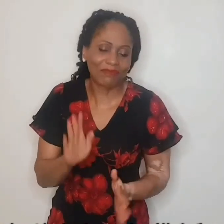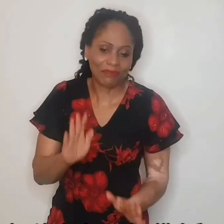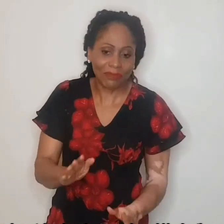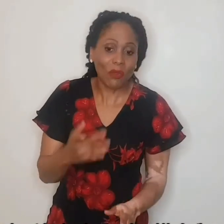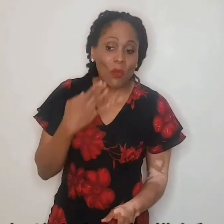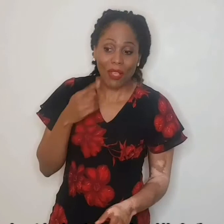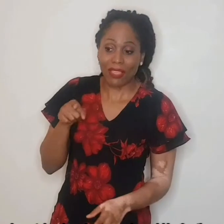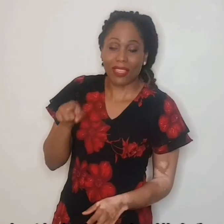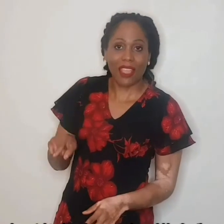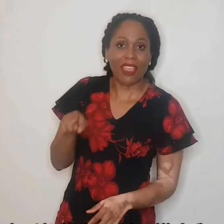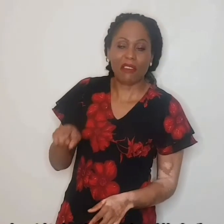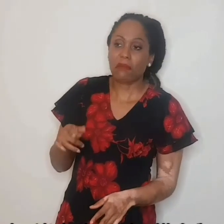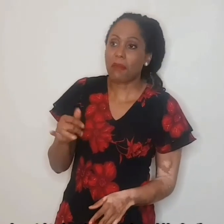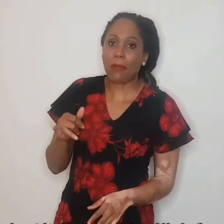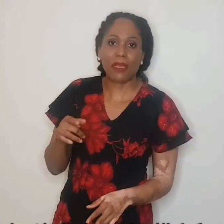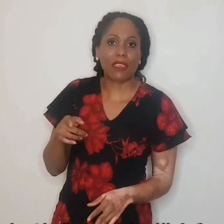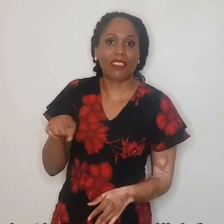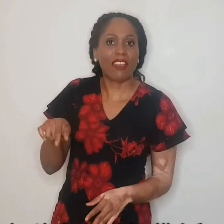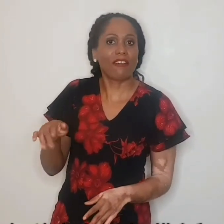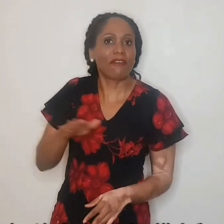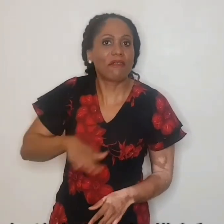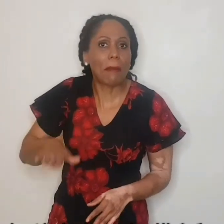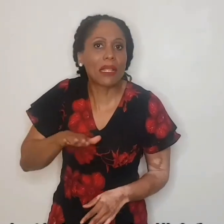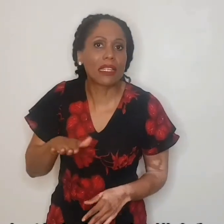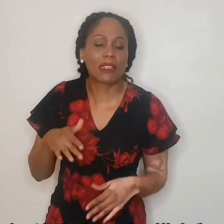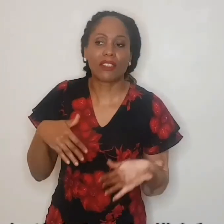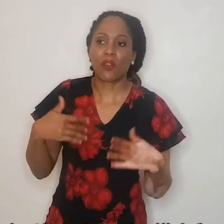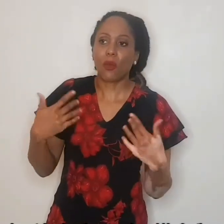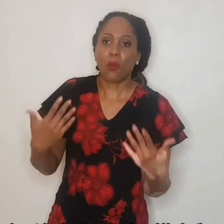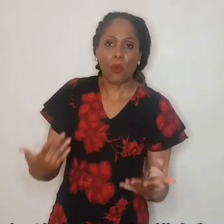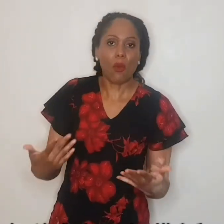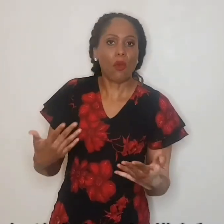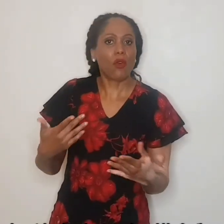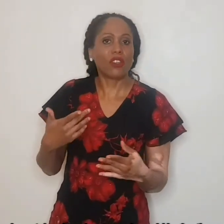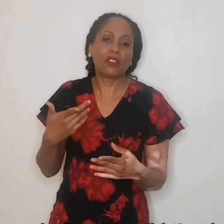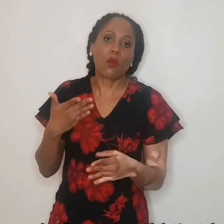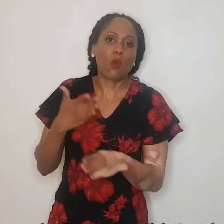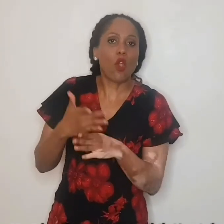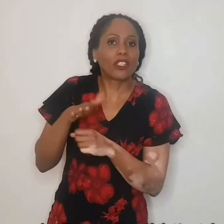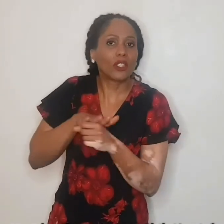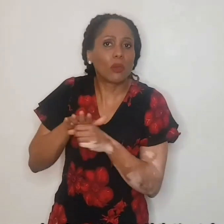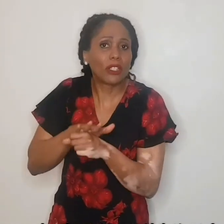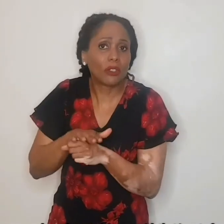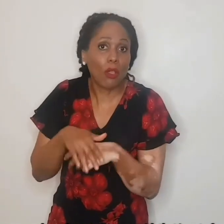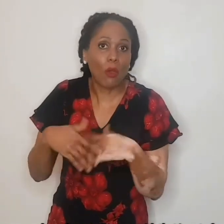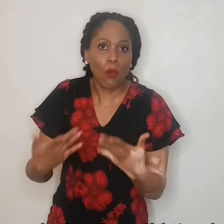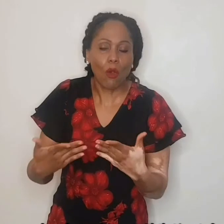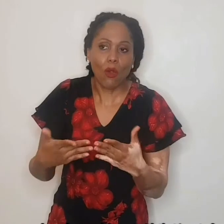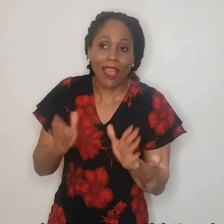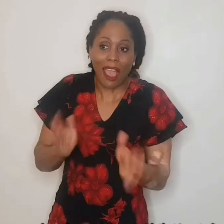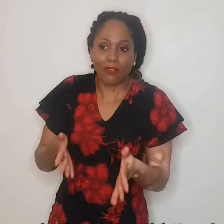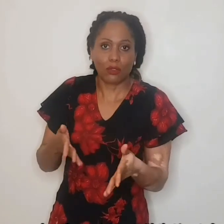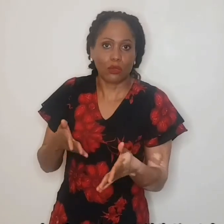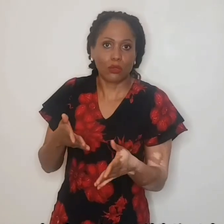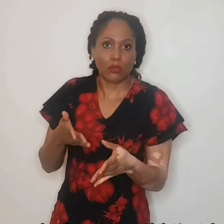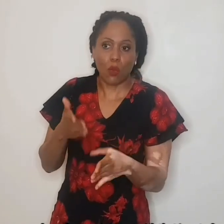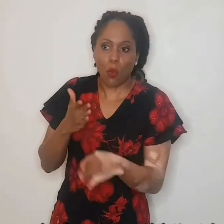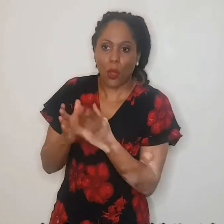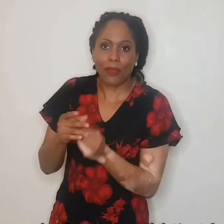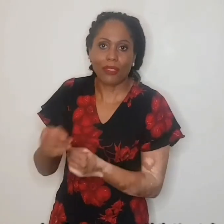When those people could be family members in a work situation or people we have to interact with